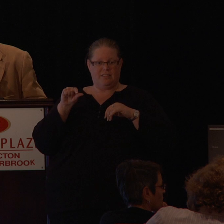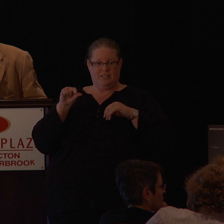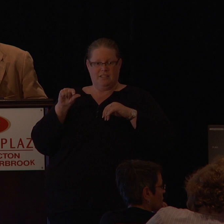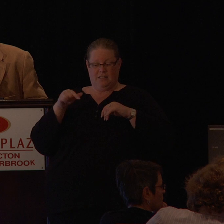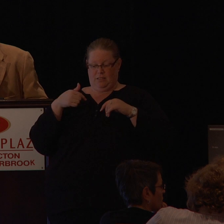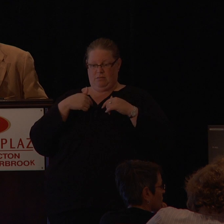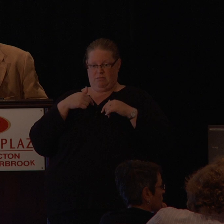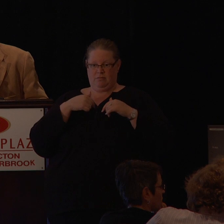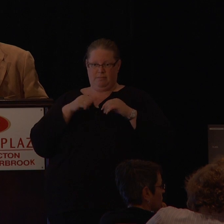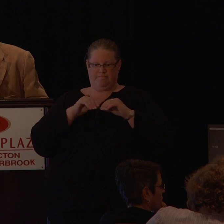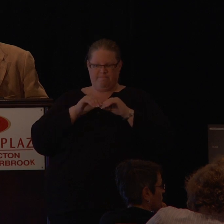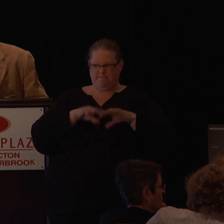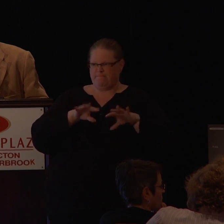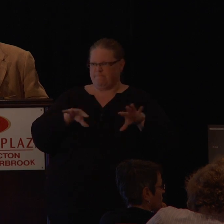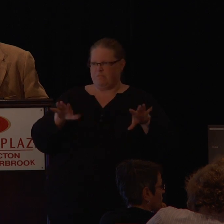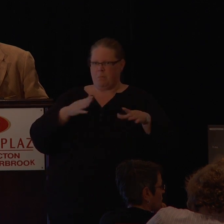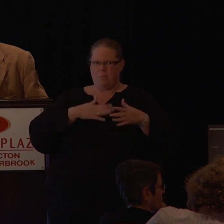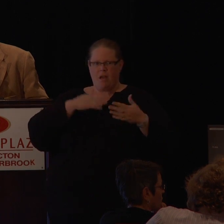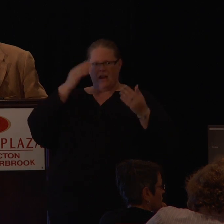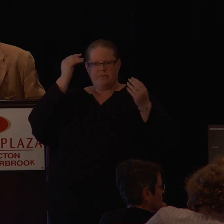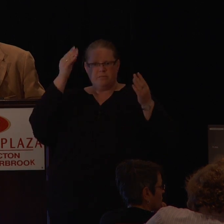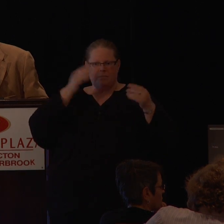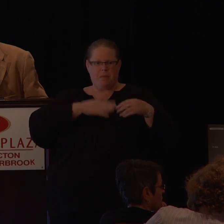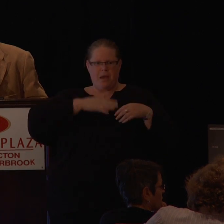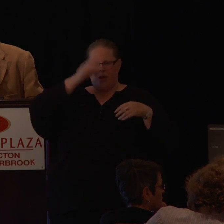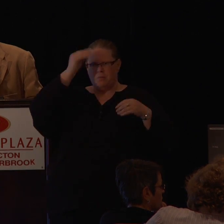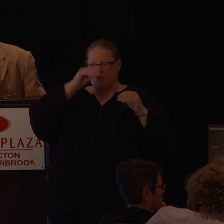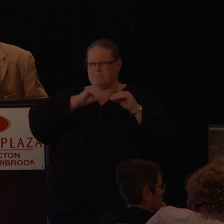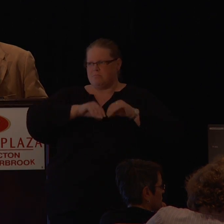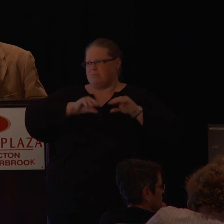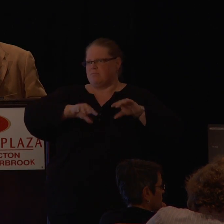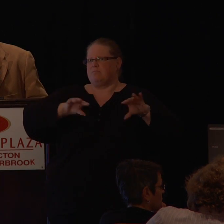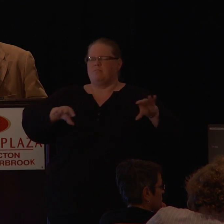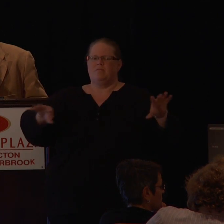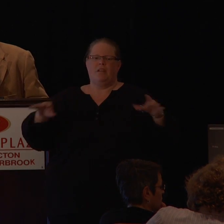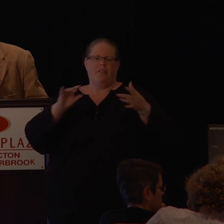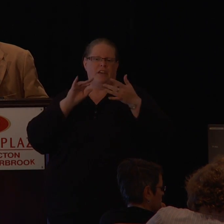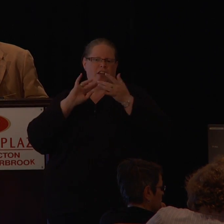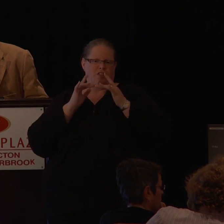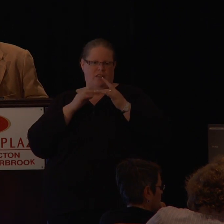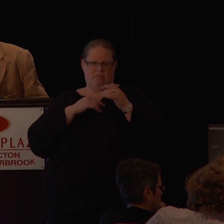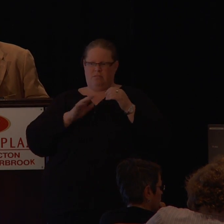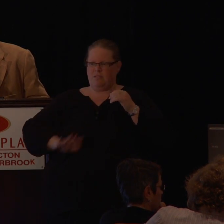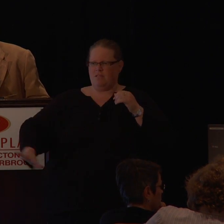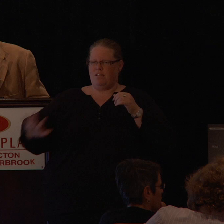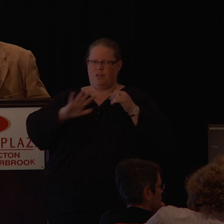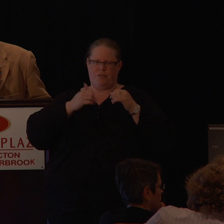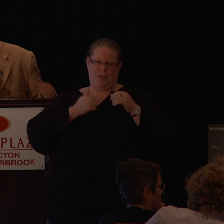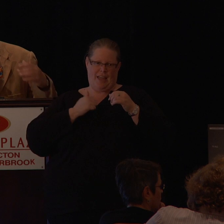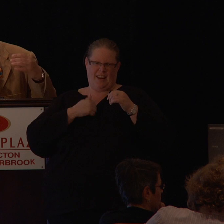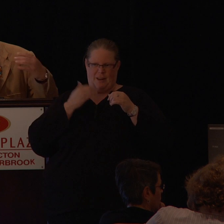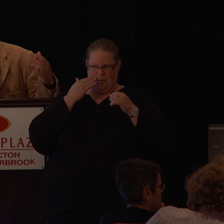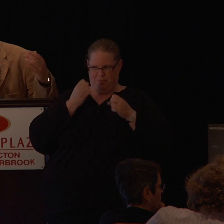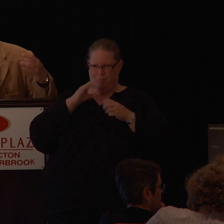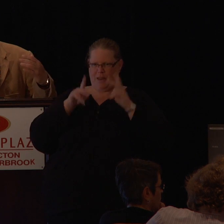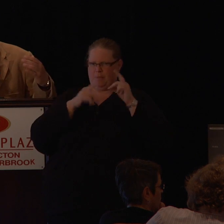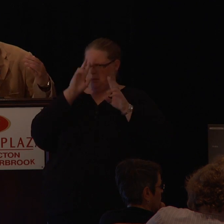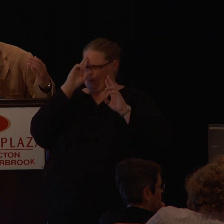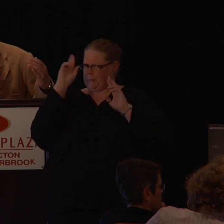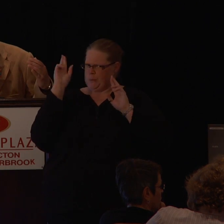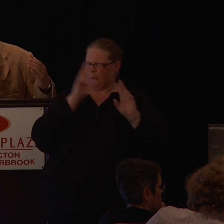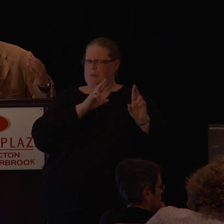As a national autism advocate, I've met people across this country who have tremendous respect for Mr. Hentelef and who's argued